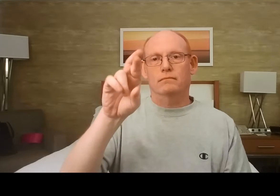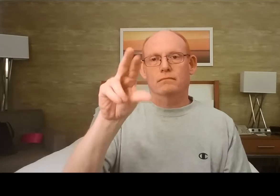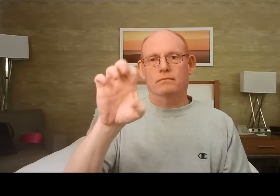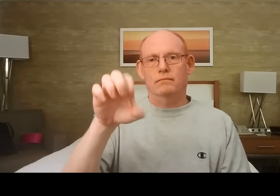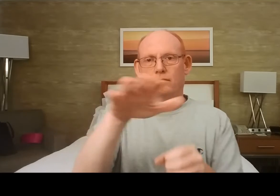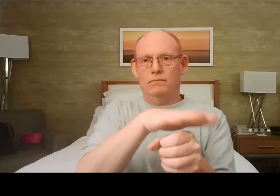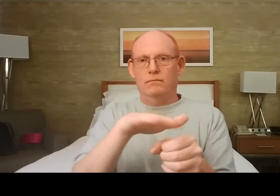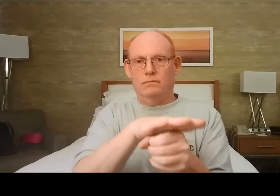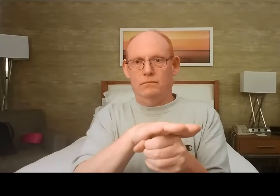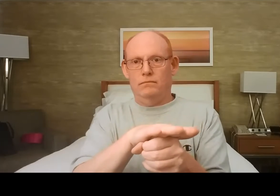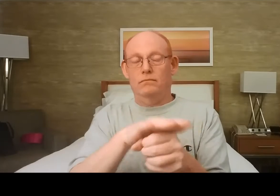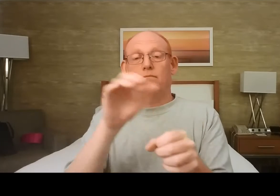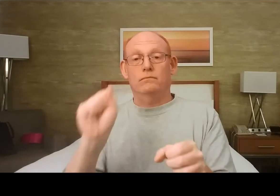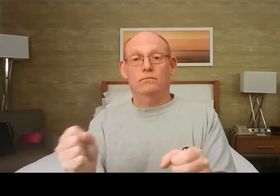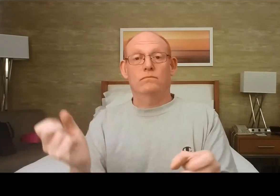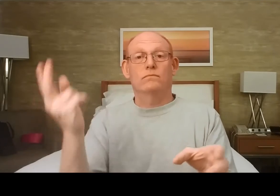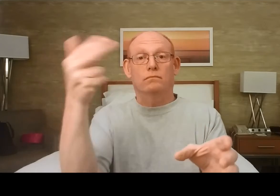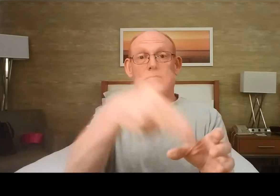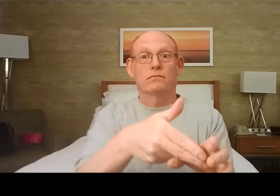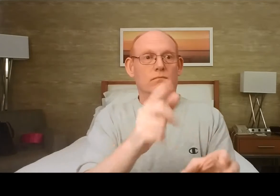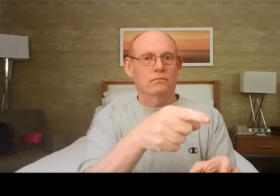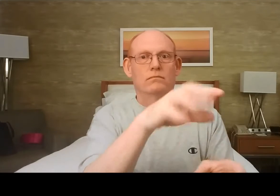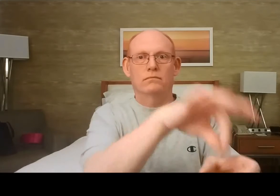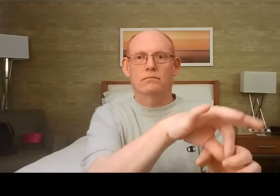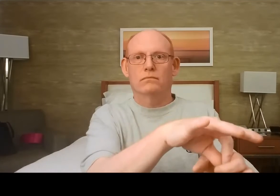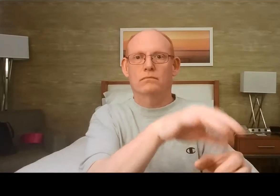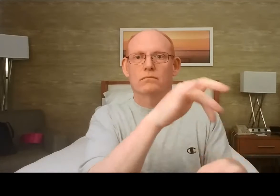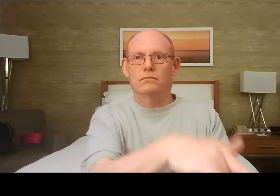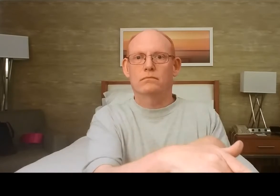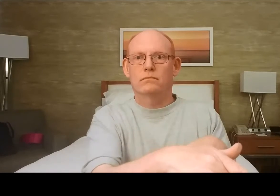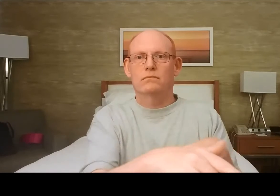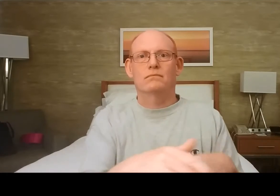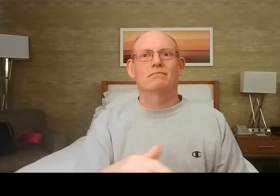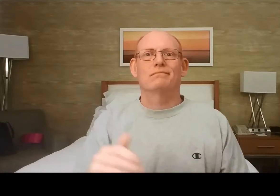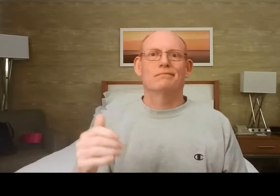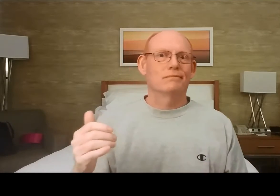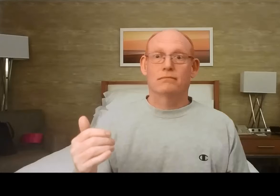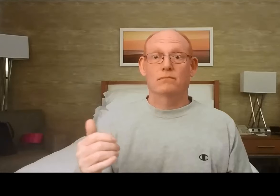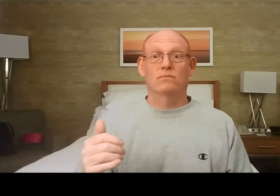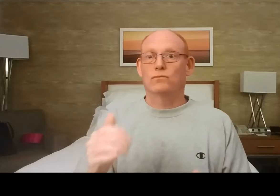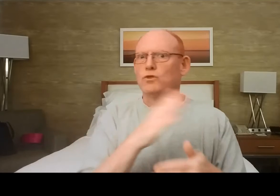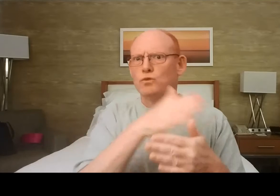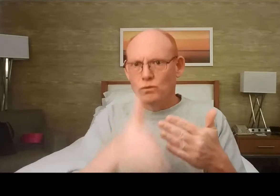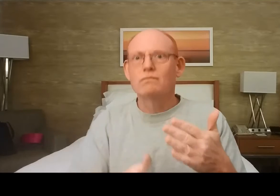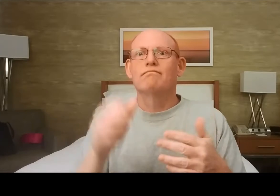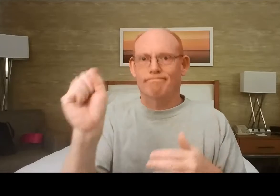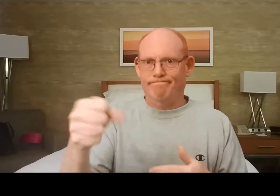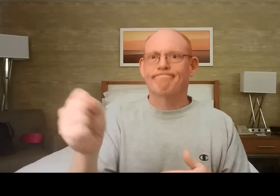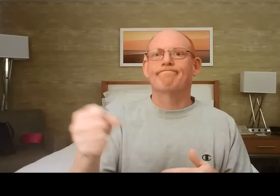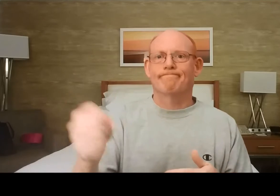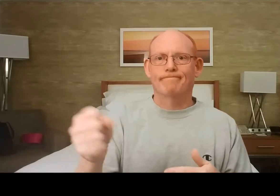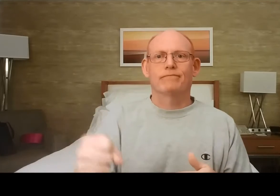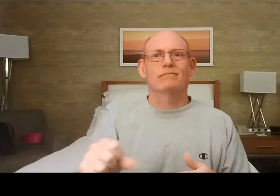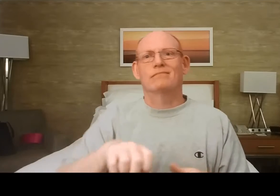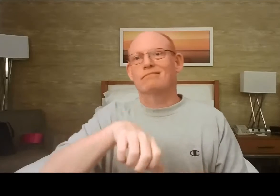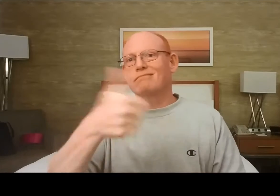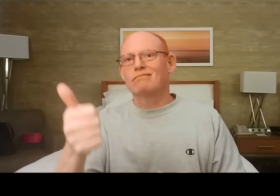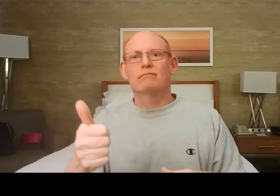vote during that time. On the weekend or other days like on a Wednesday or a Thursday